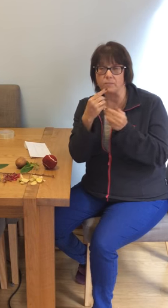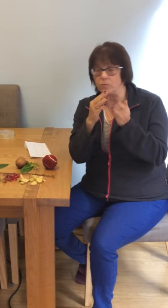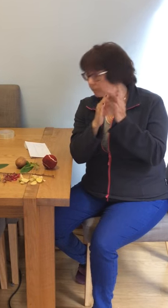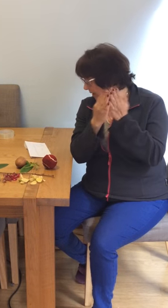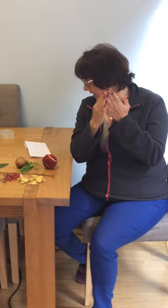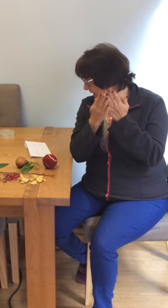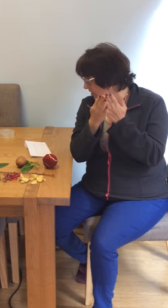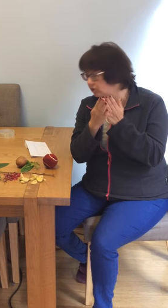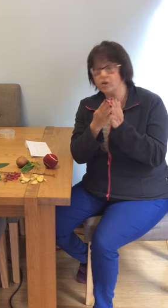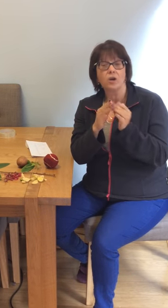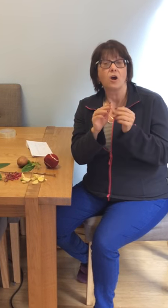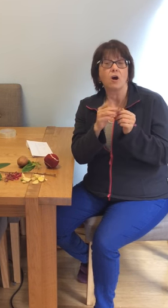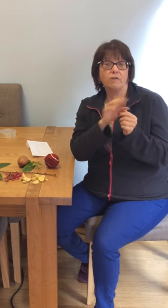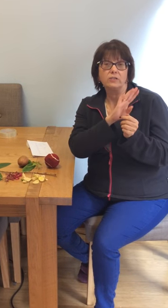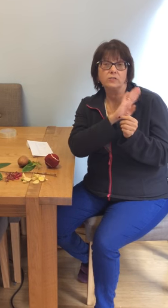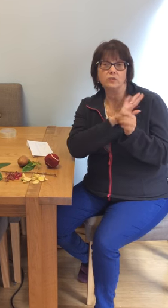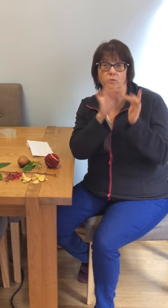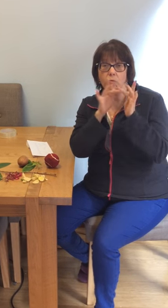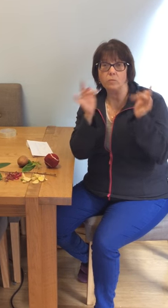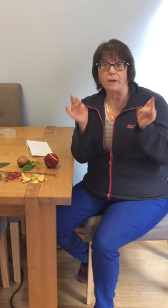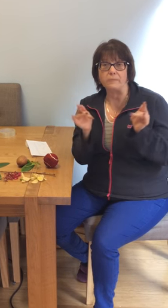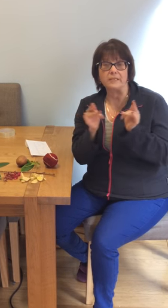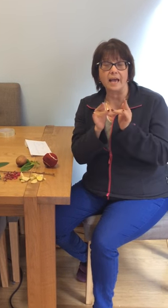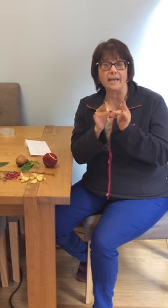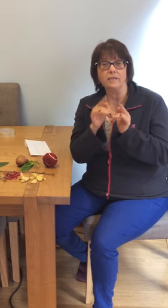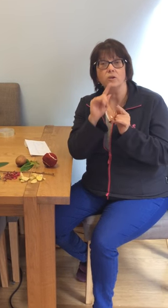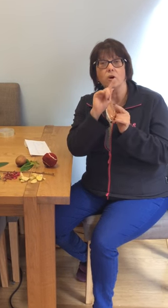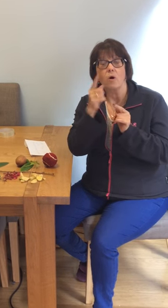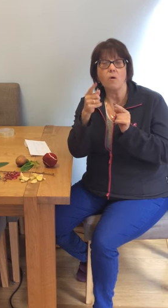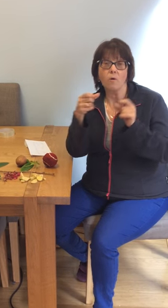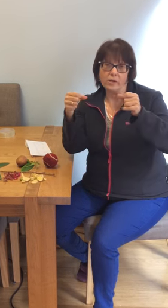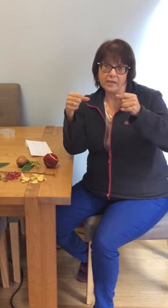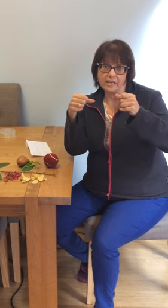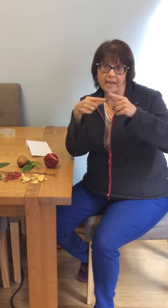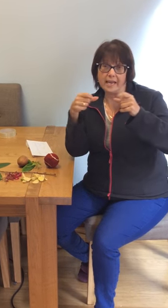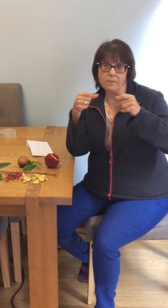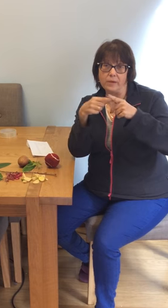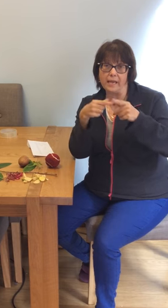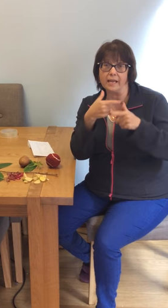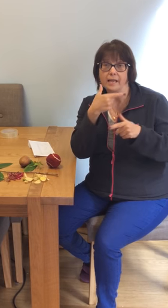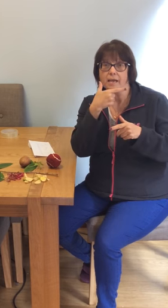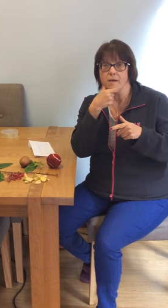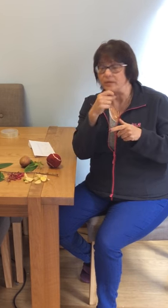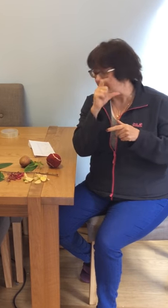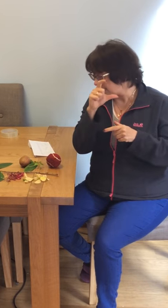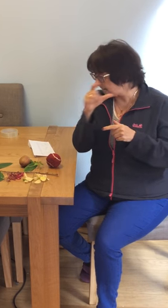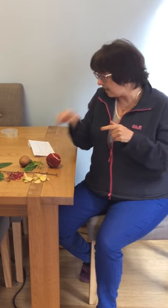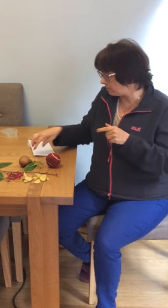Facebook page, or onto the school website, or you can email Mr. Cowan,